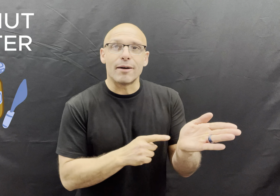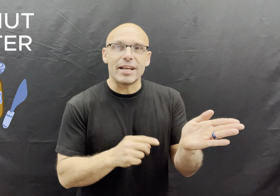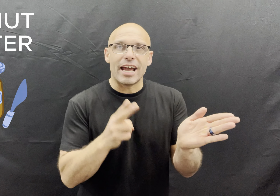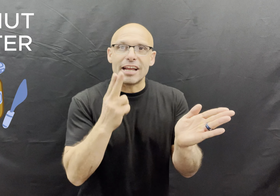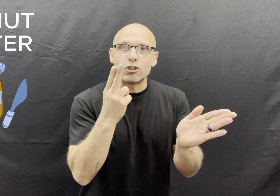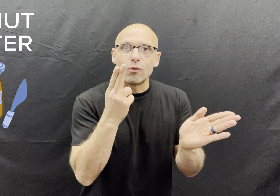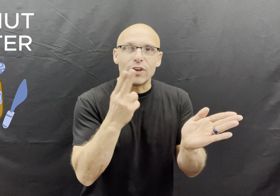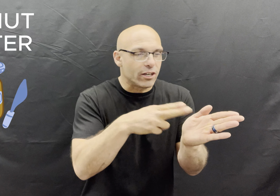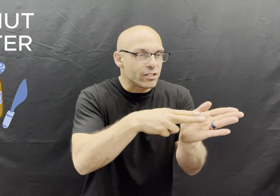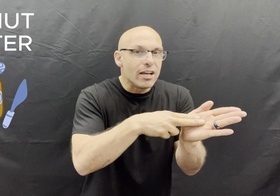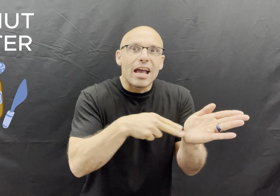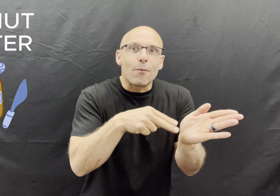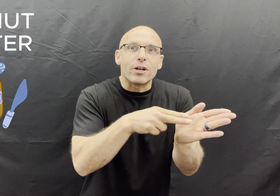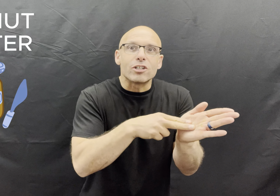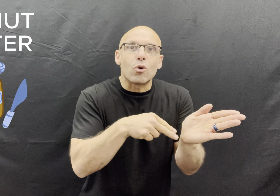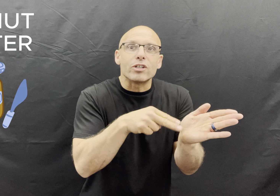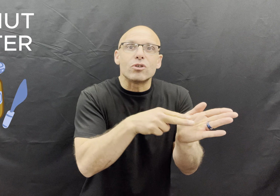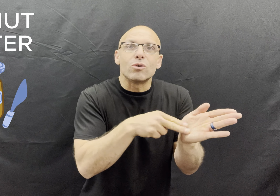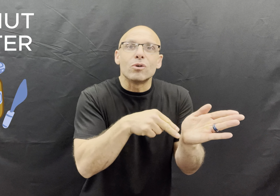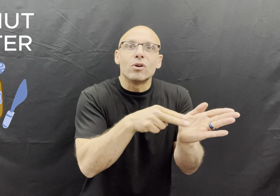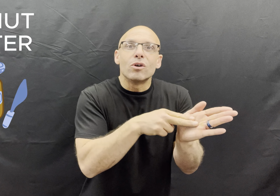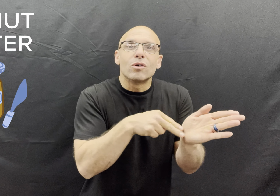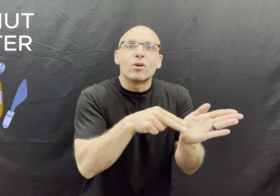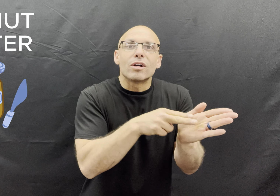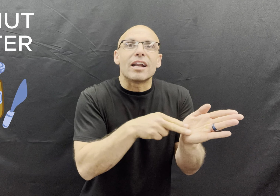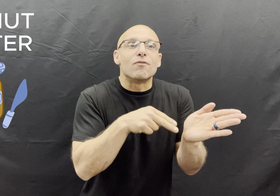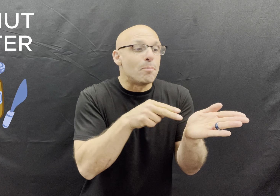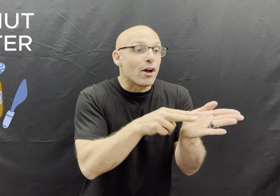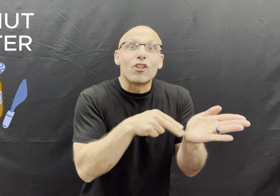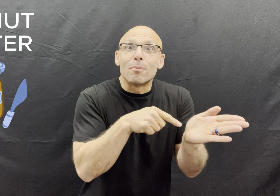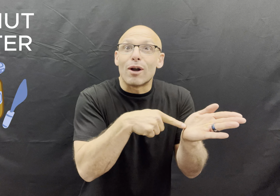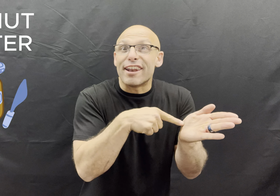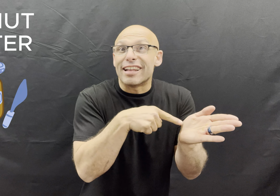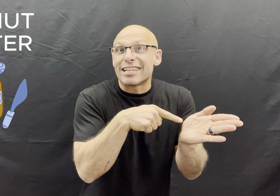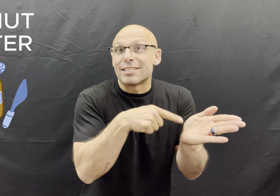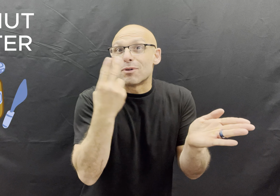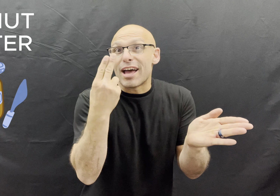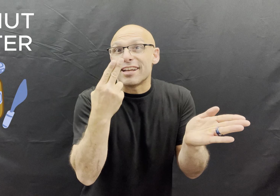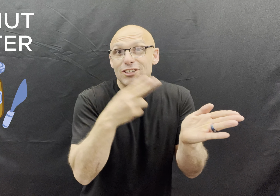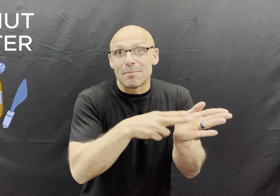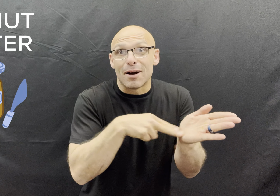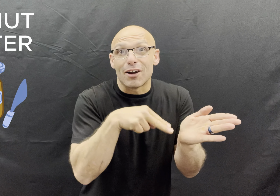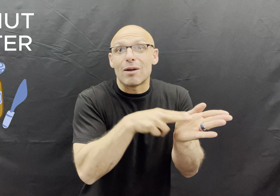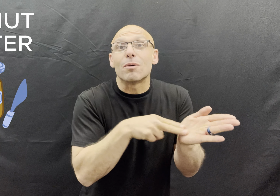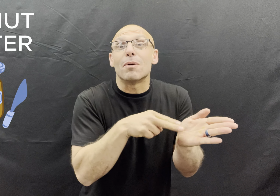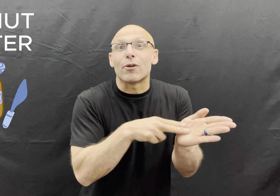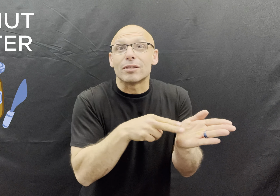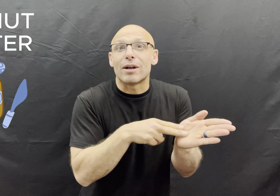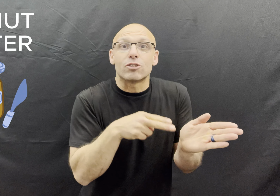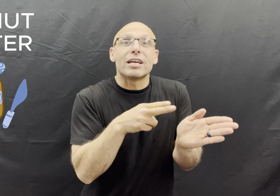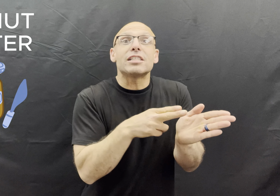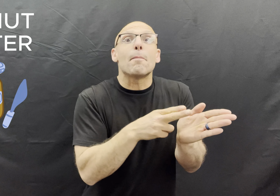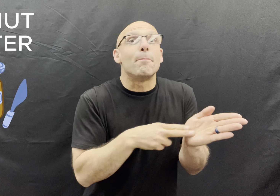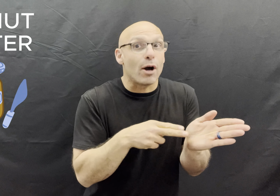hand and 2 fingers, and we're just going to kind of butter the bread. That's the bread, here's the butter, and we're buttering the bread. So that's